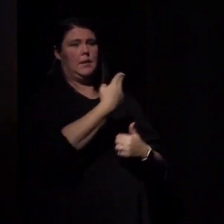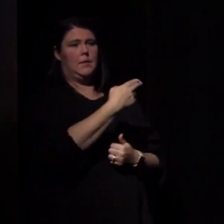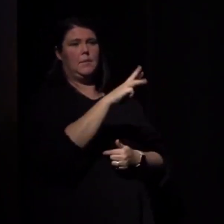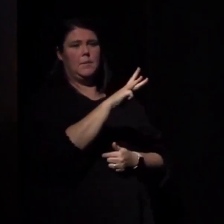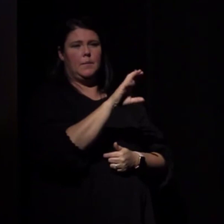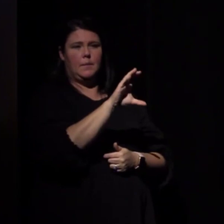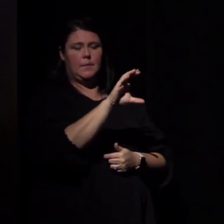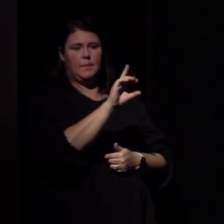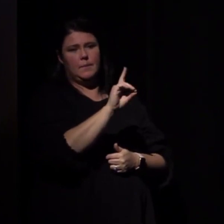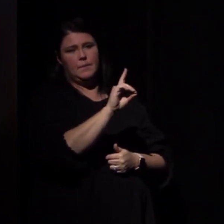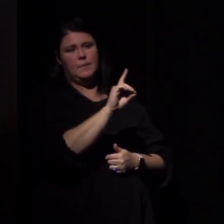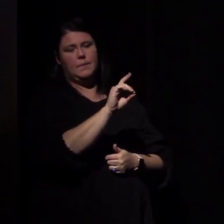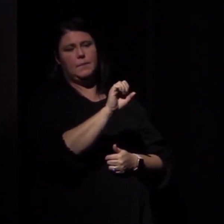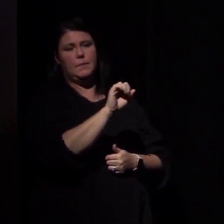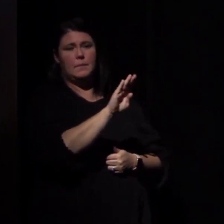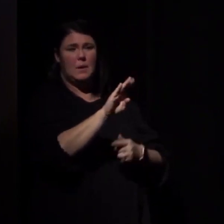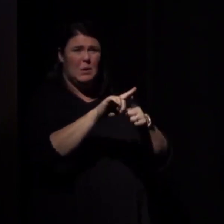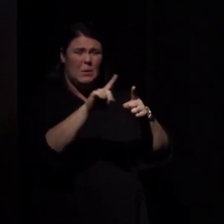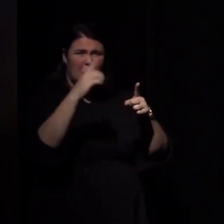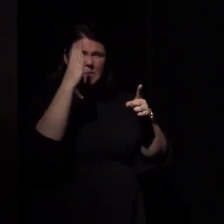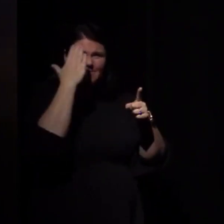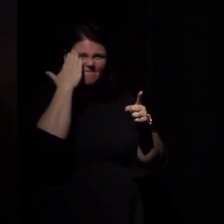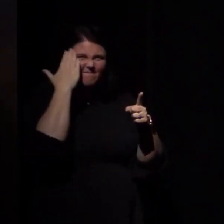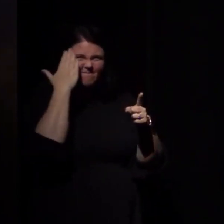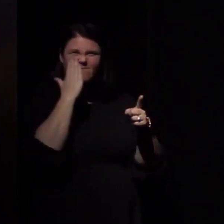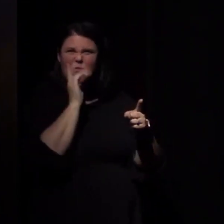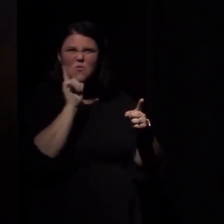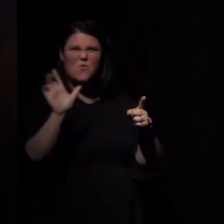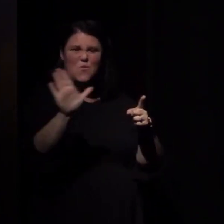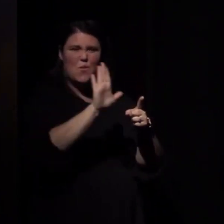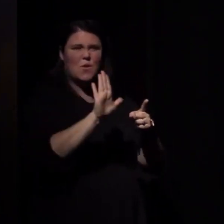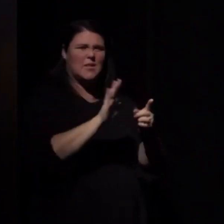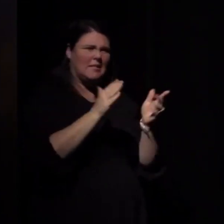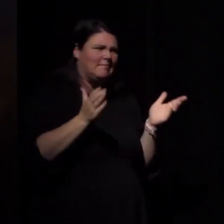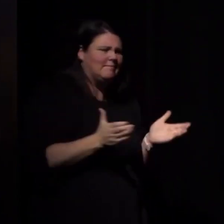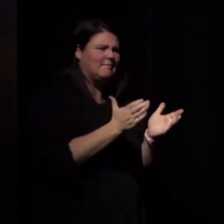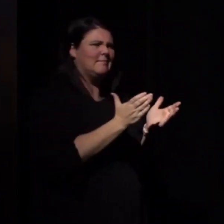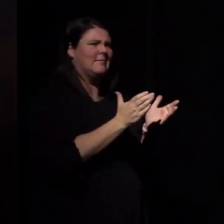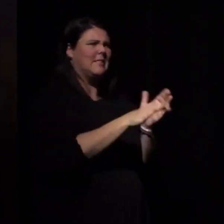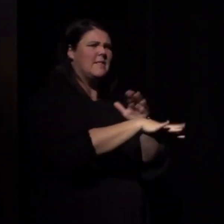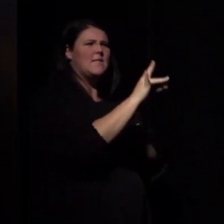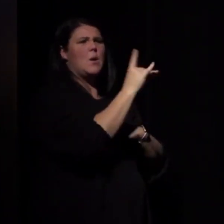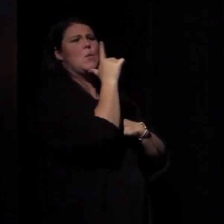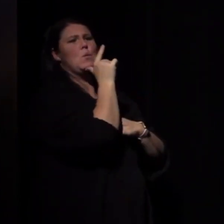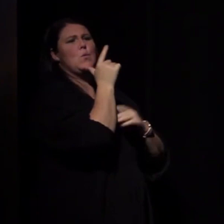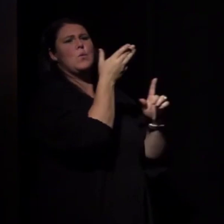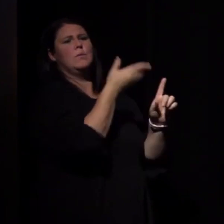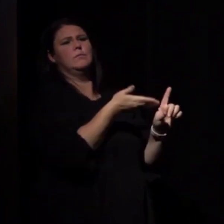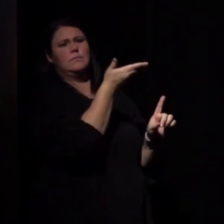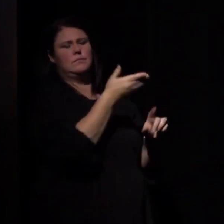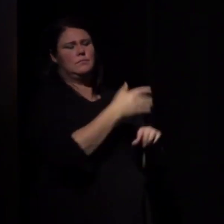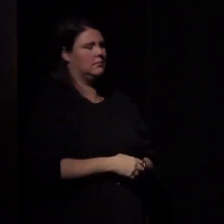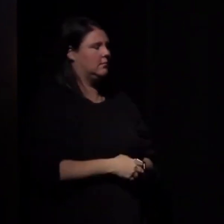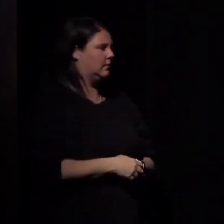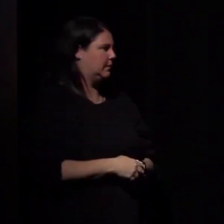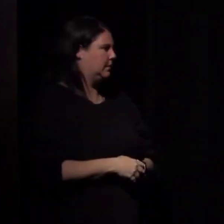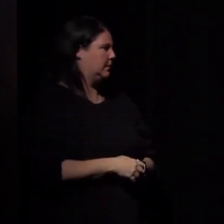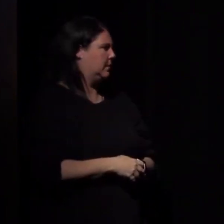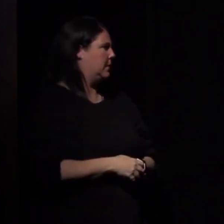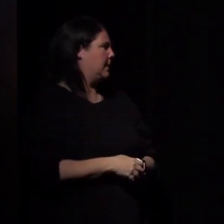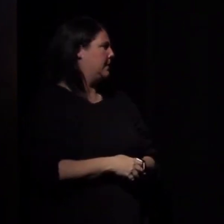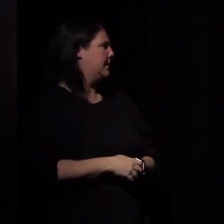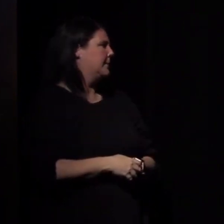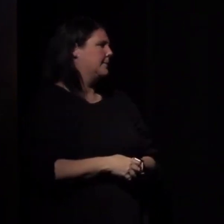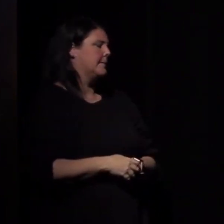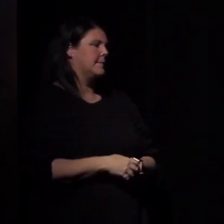Hamilton-Wentworth Catholic, and if you don't know your student trustee, I fully encourage you to go and try and find out who they are. To